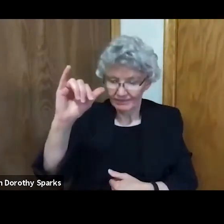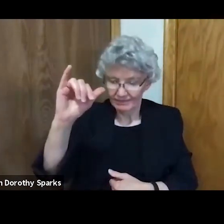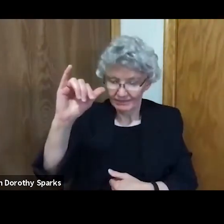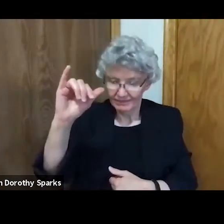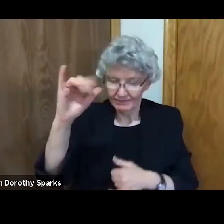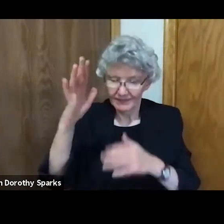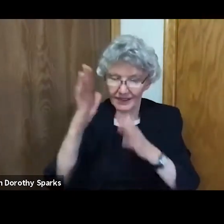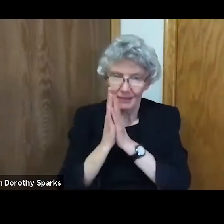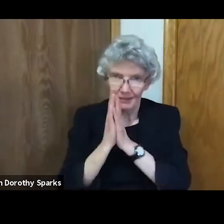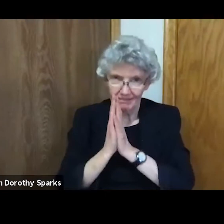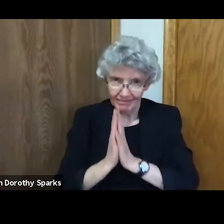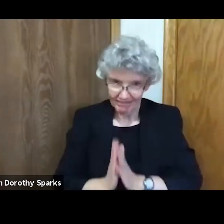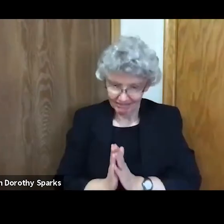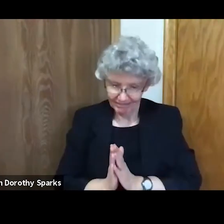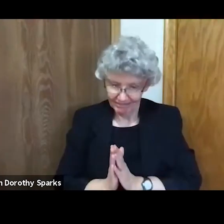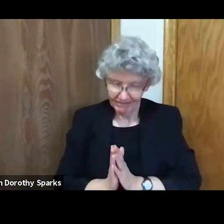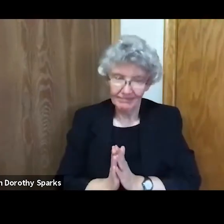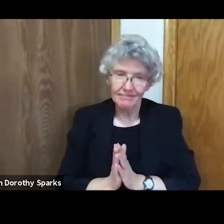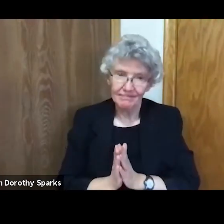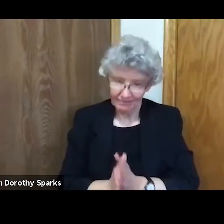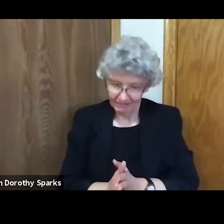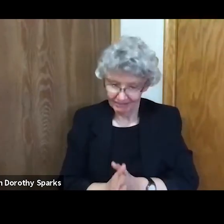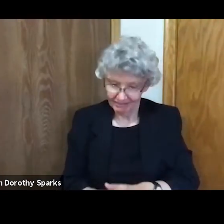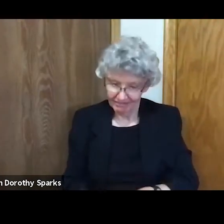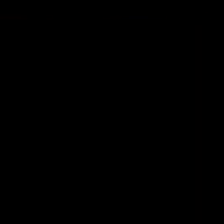now and always. Amen.